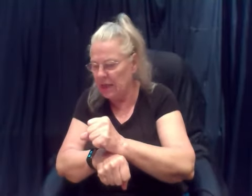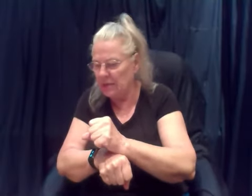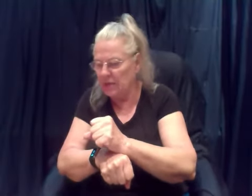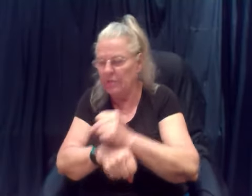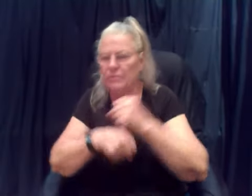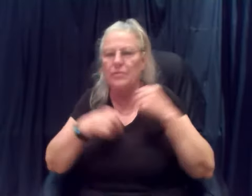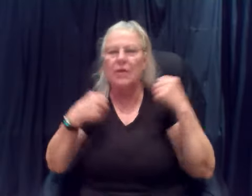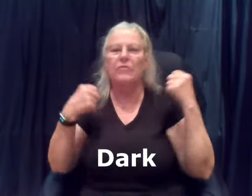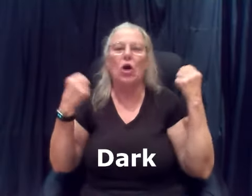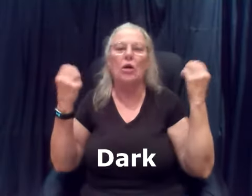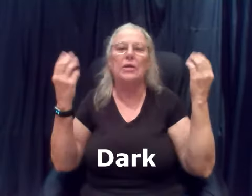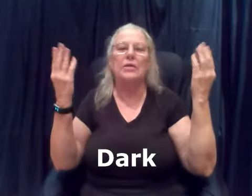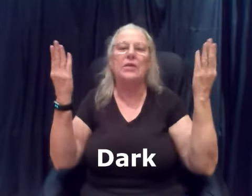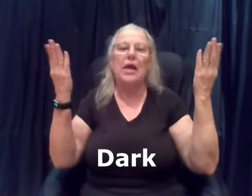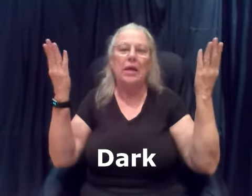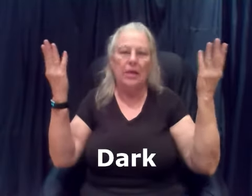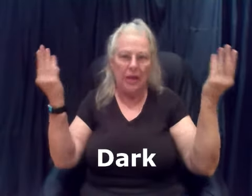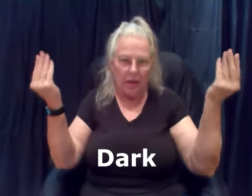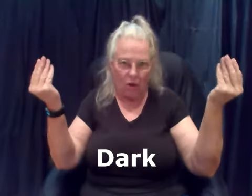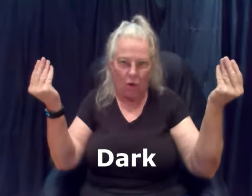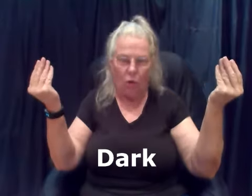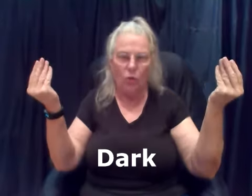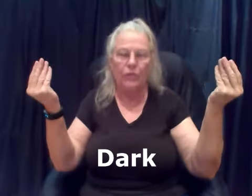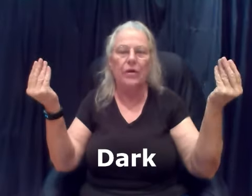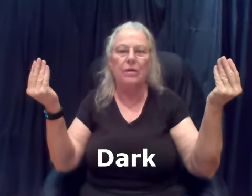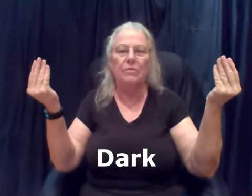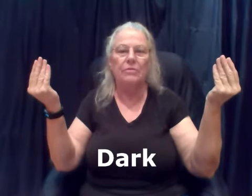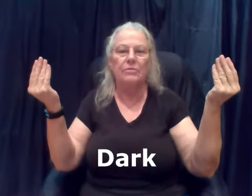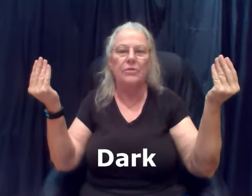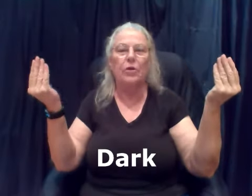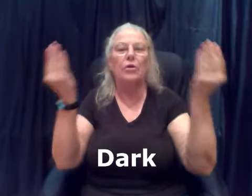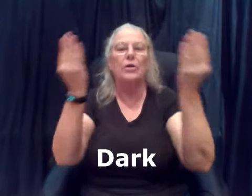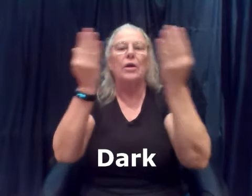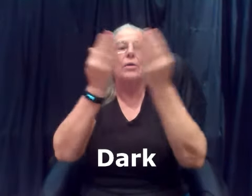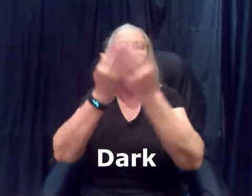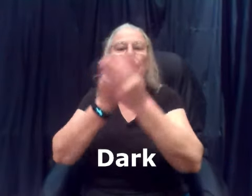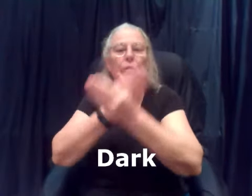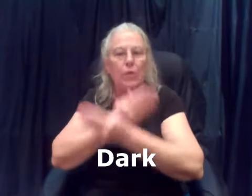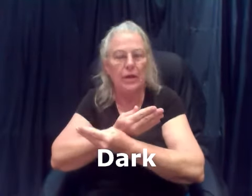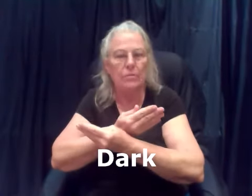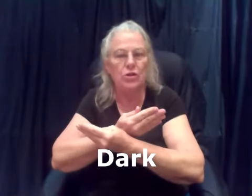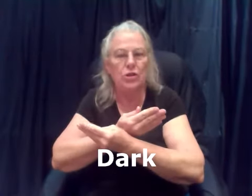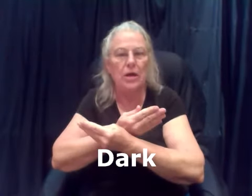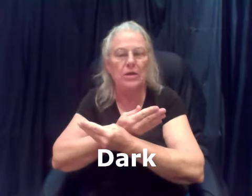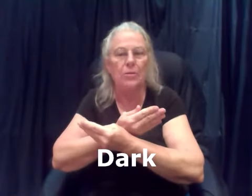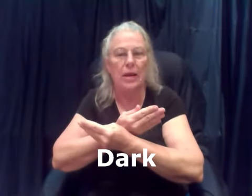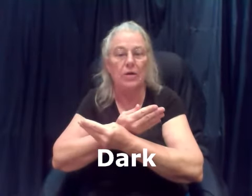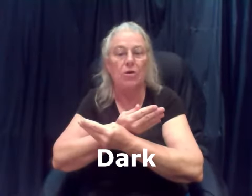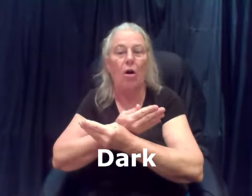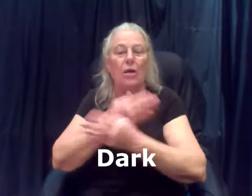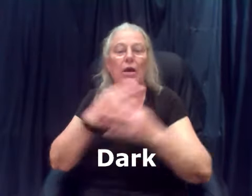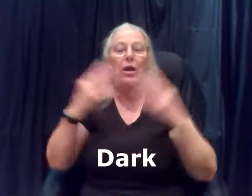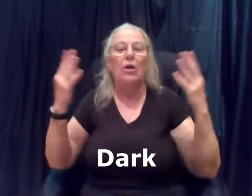Deeds of darkness, getting a hold of the curtain, pulling them shut to make it dark.